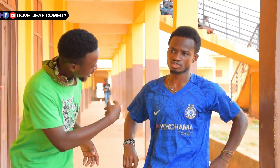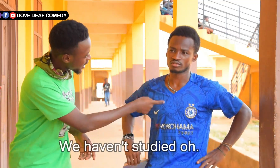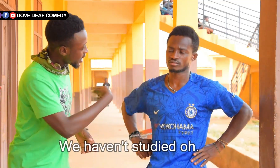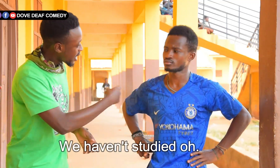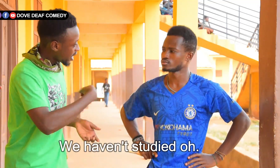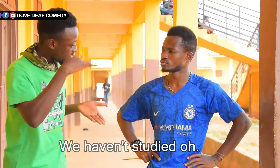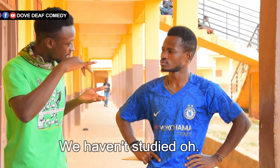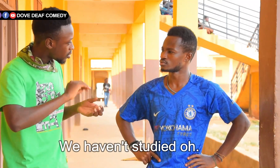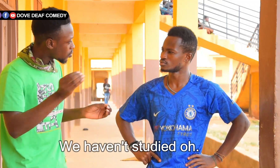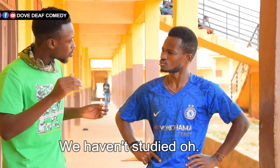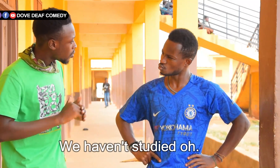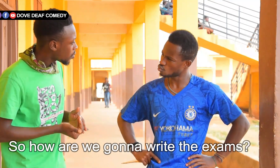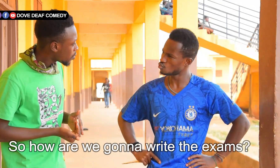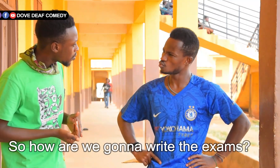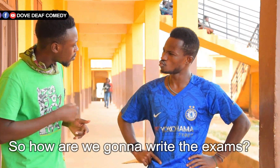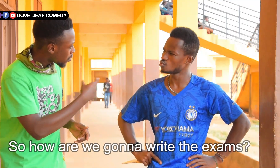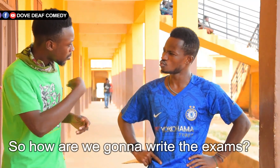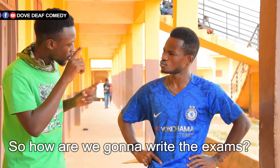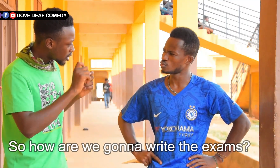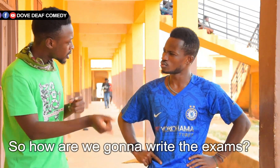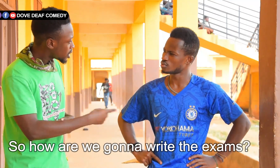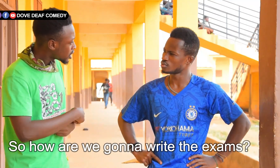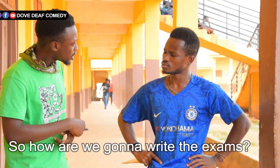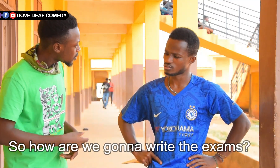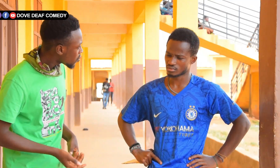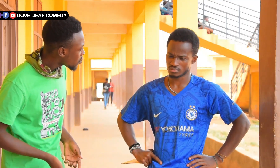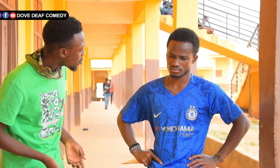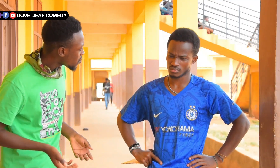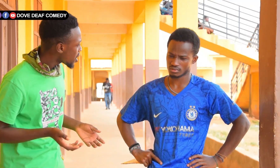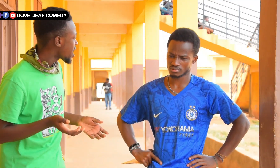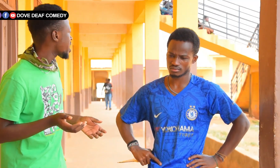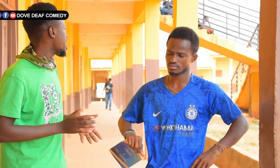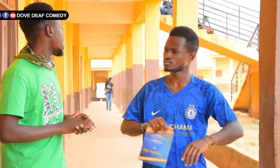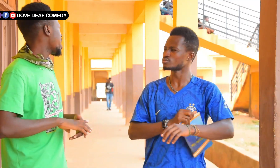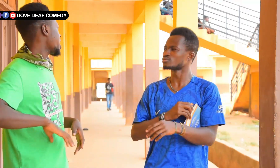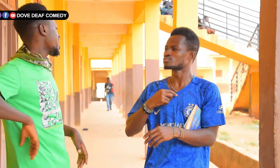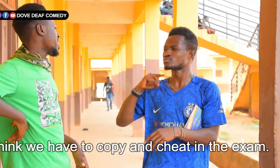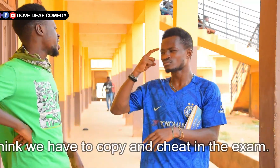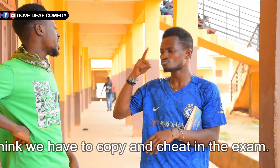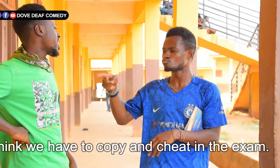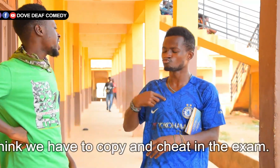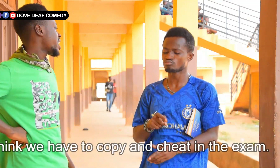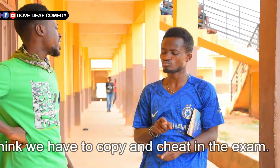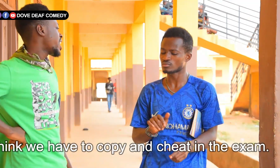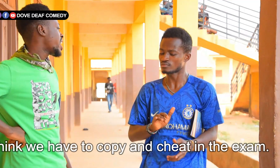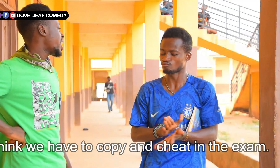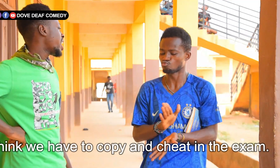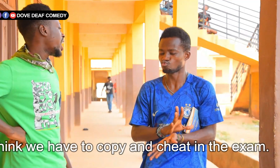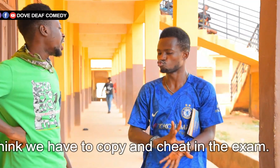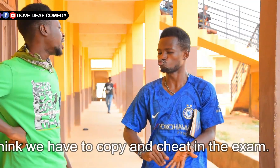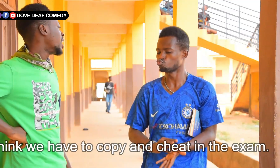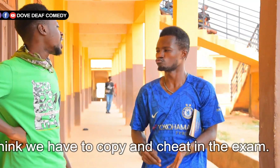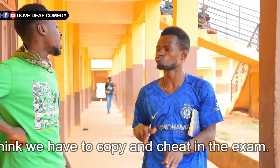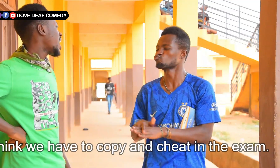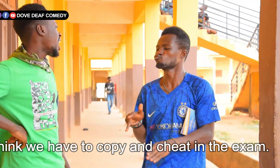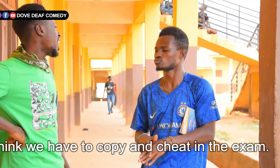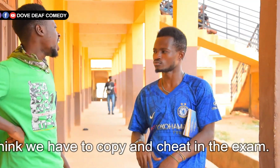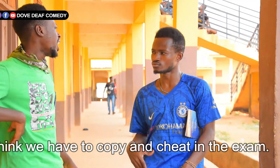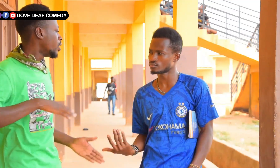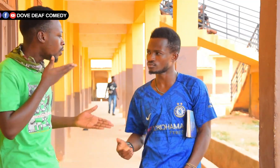We haven't studied oh. So how are we gonna write the exams? I think we have to copy and cheat in the exam.